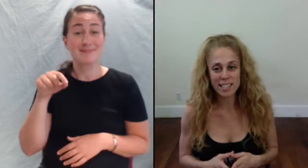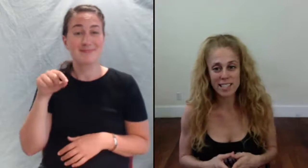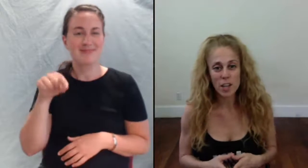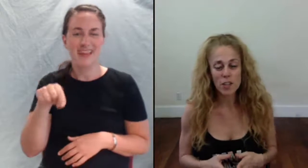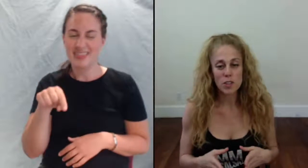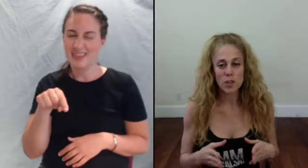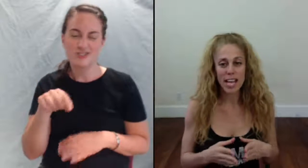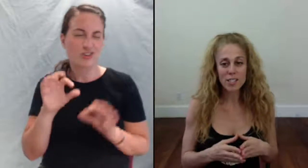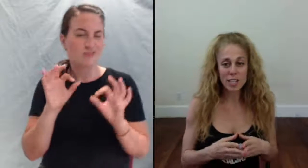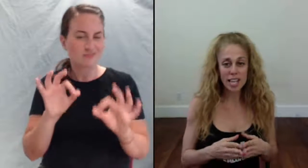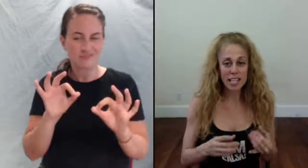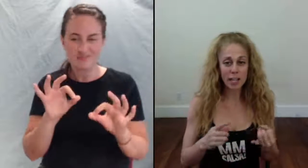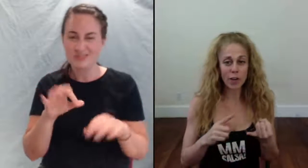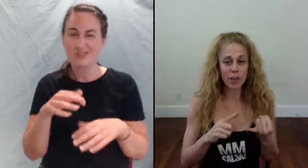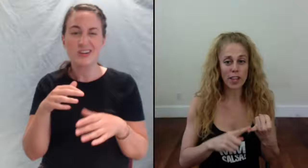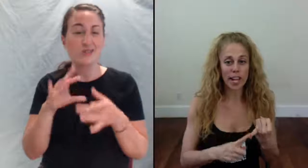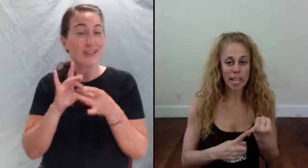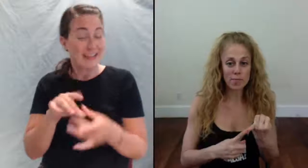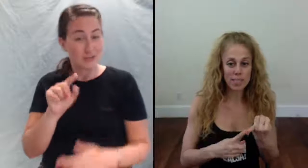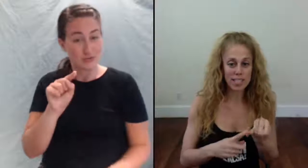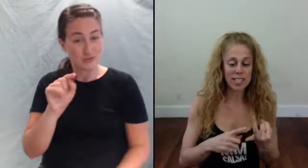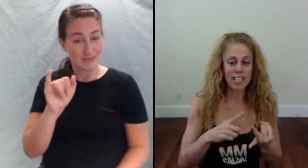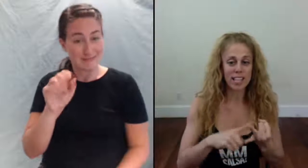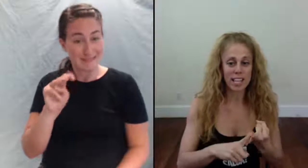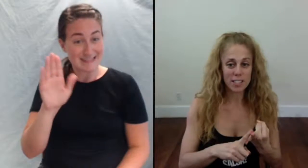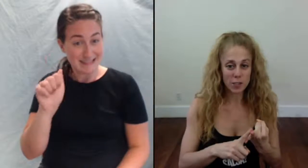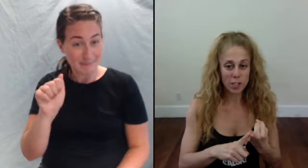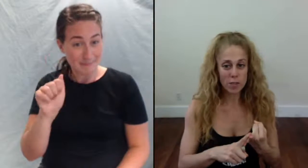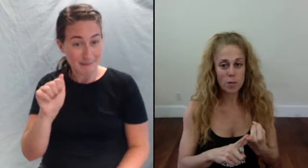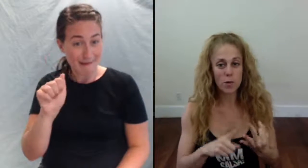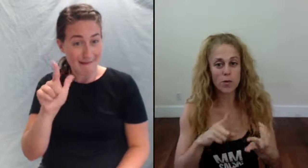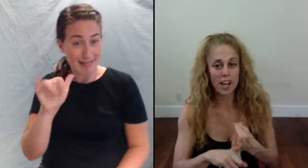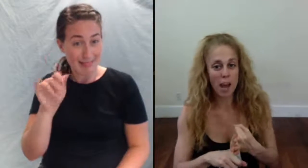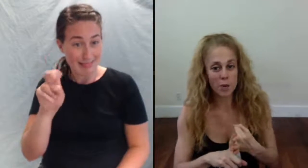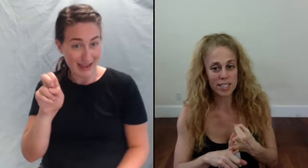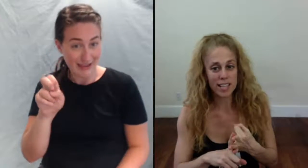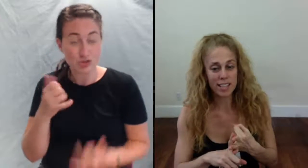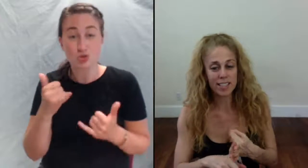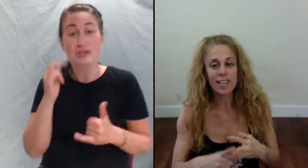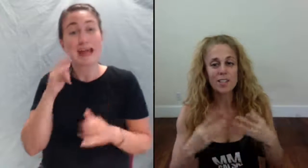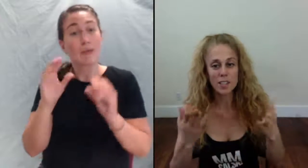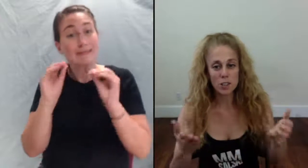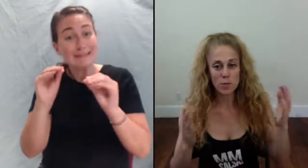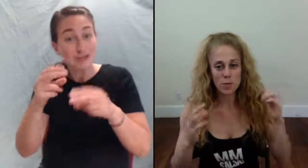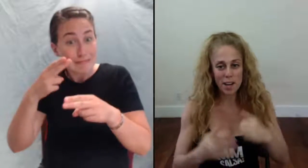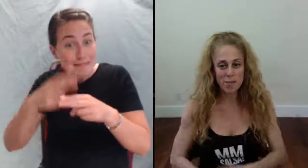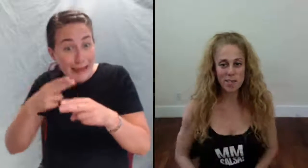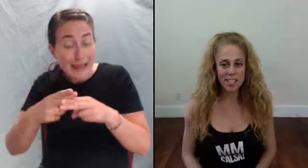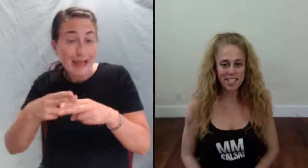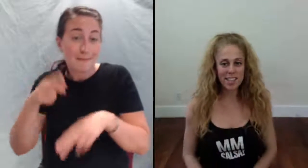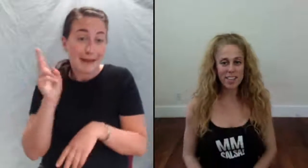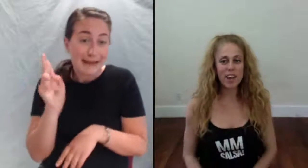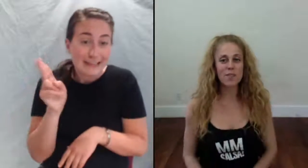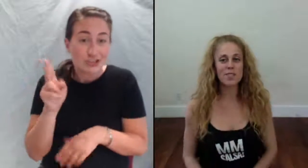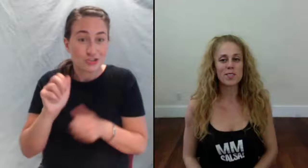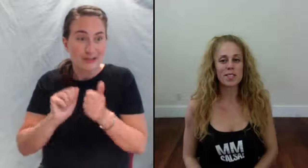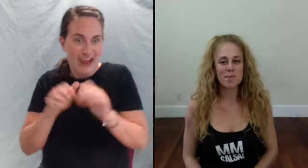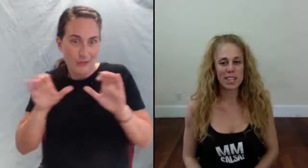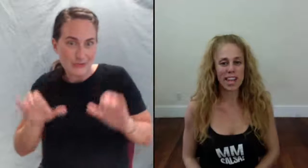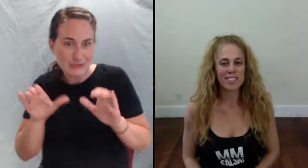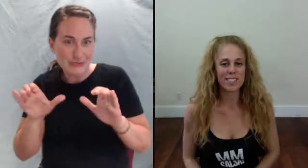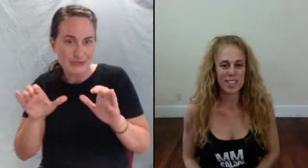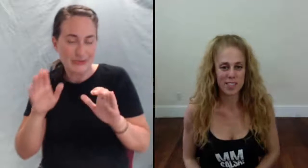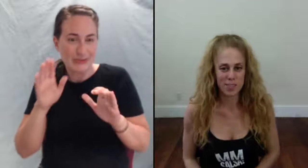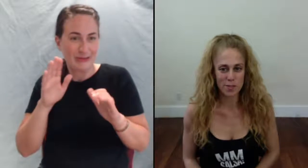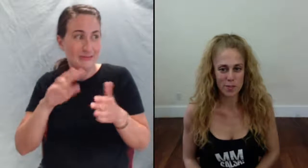Timba lines, so you guys today can learn the names, the history of the move, and how it's done, so that you'll be ready when we get together and we do